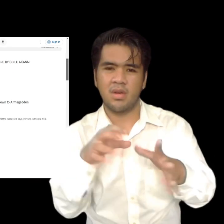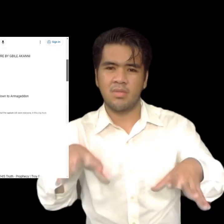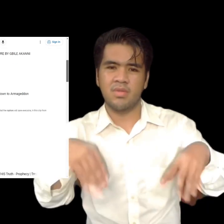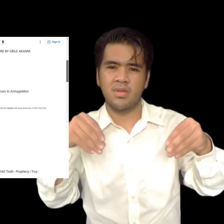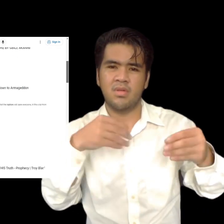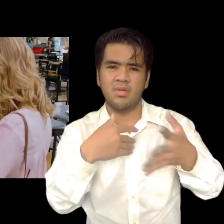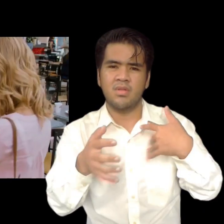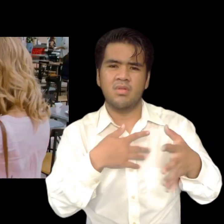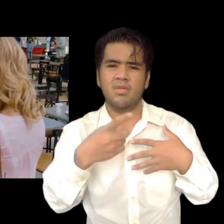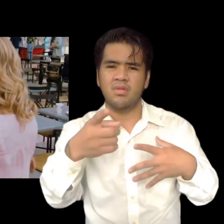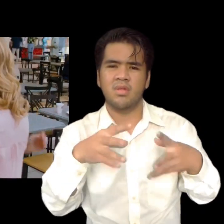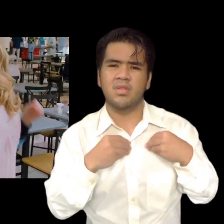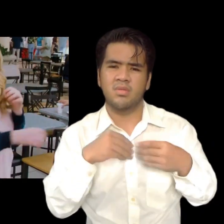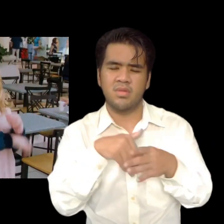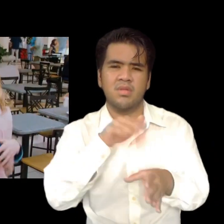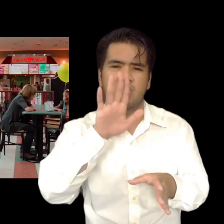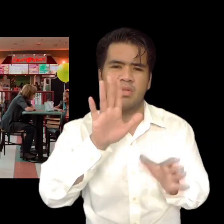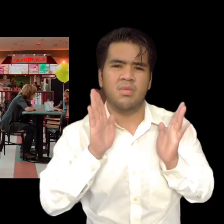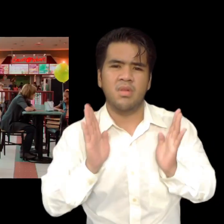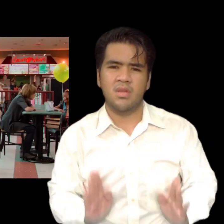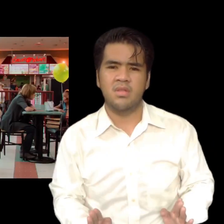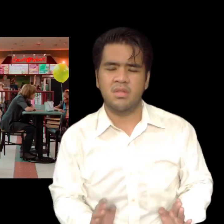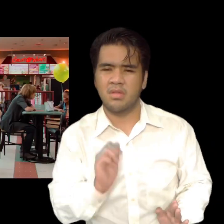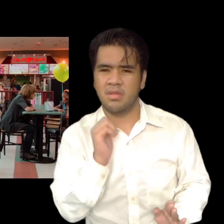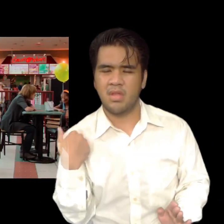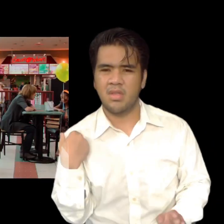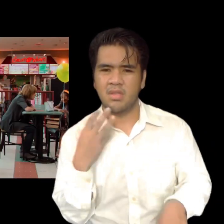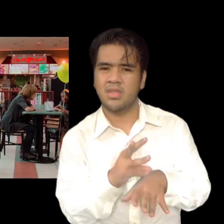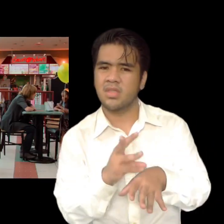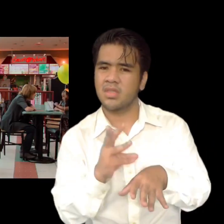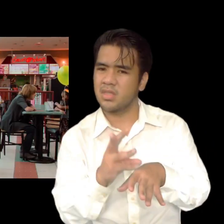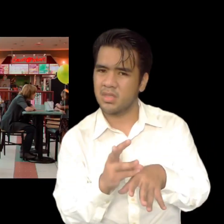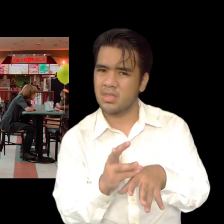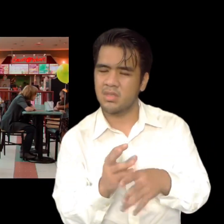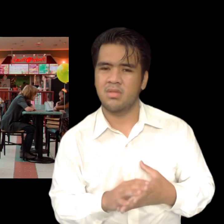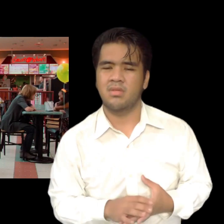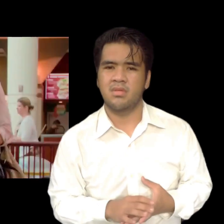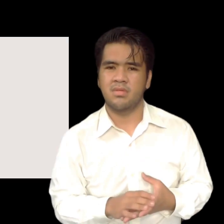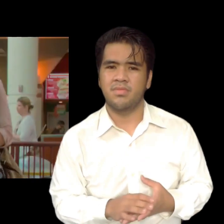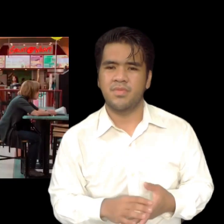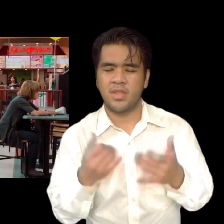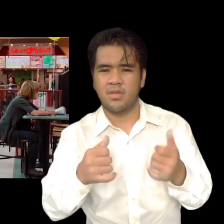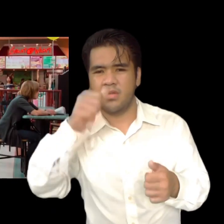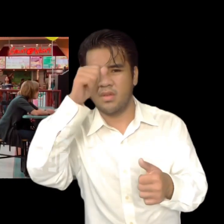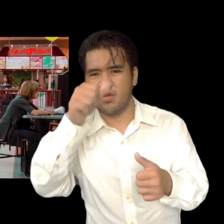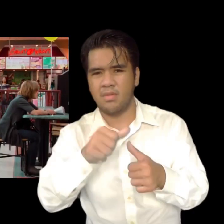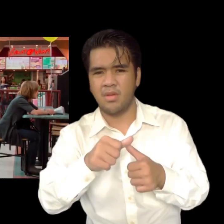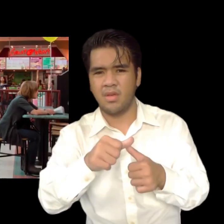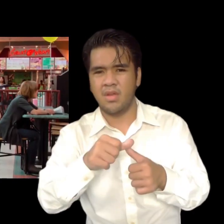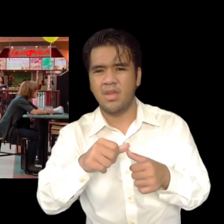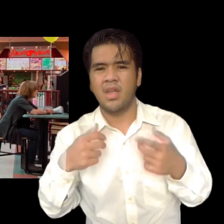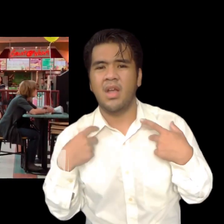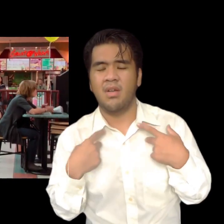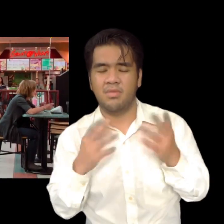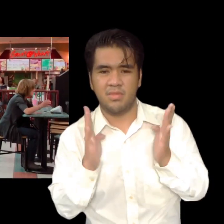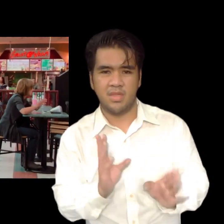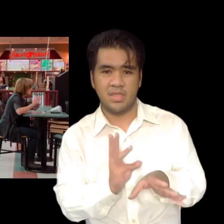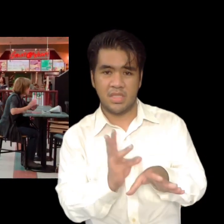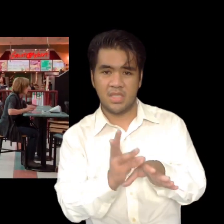imminent, nor be brainwashed by Hollywood movies such as Left Behind, because this movie is actually anti-Christian. Just look at how